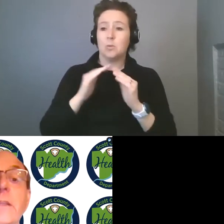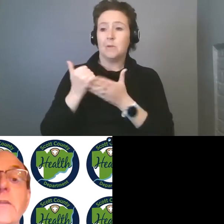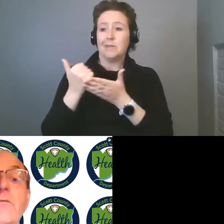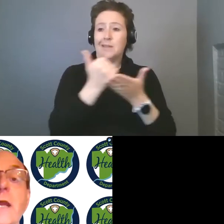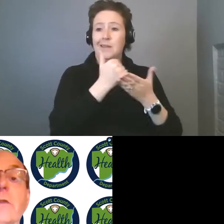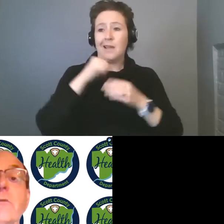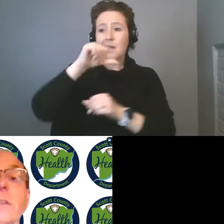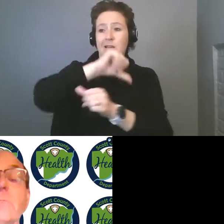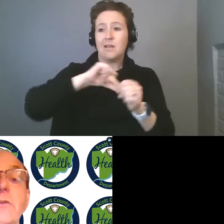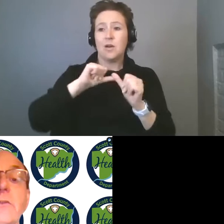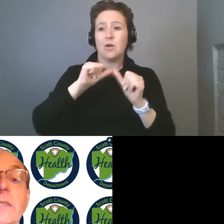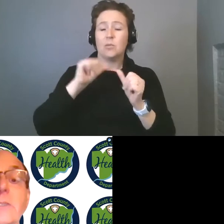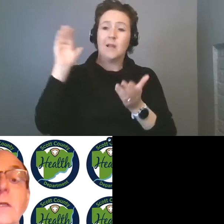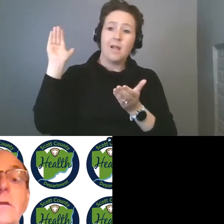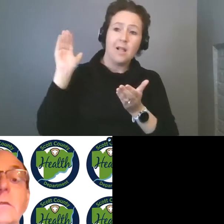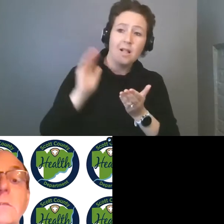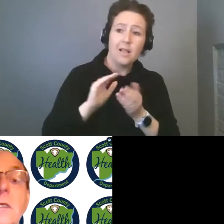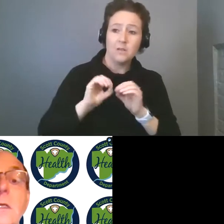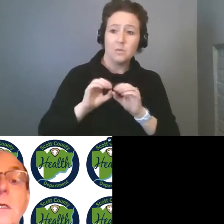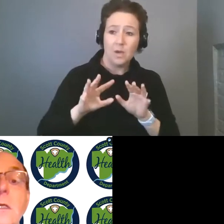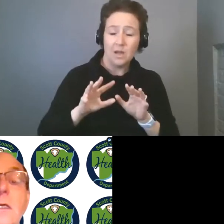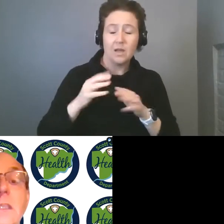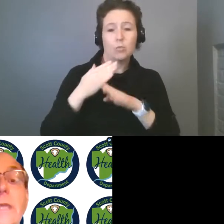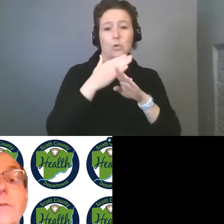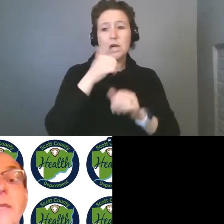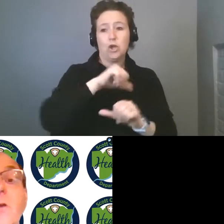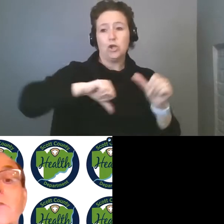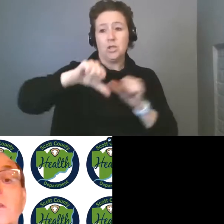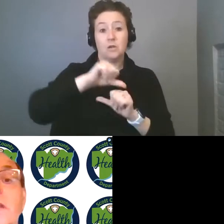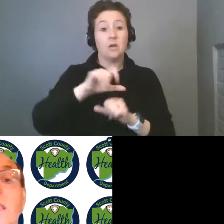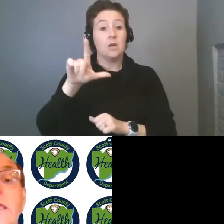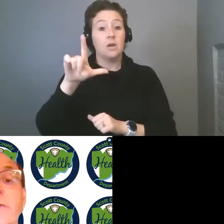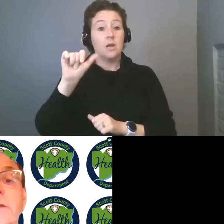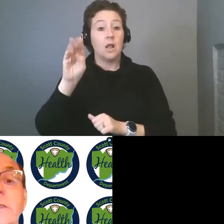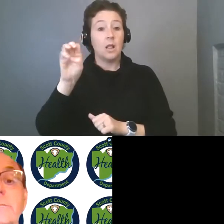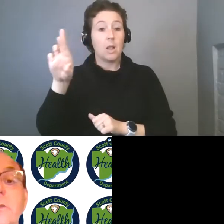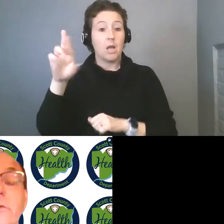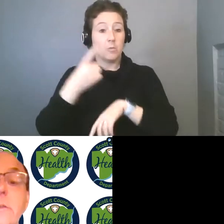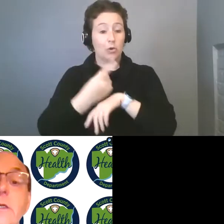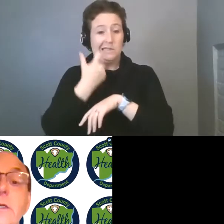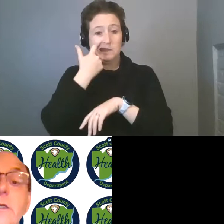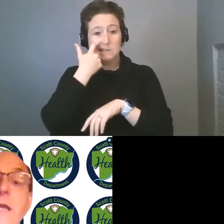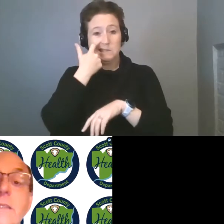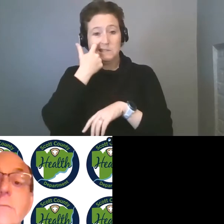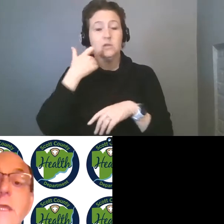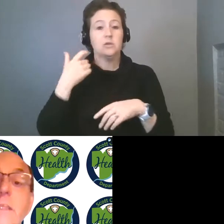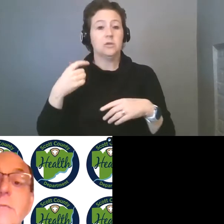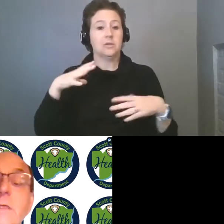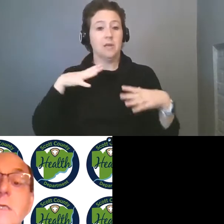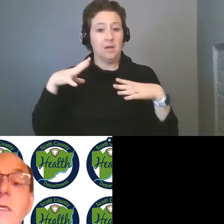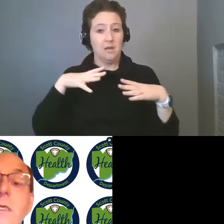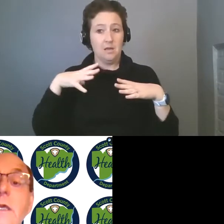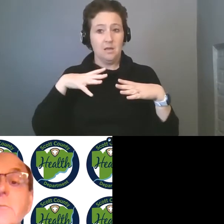spread of this virus and protect each other. Labor Day marks another holiday period during the COVID-19